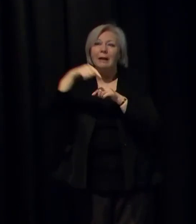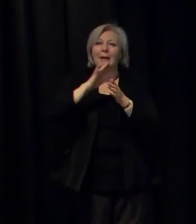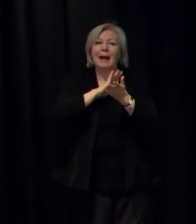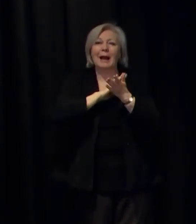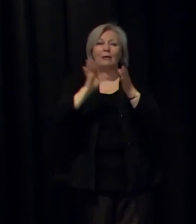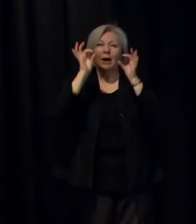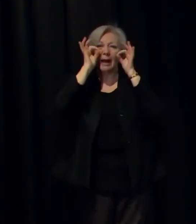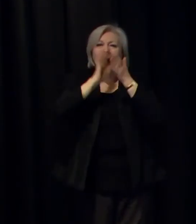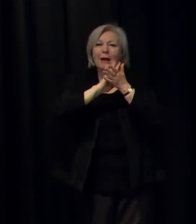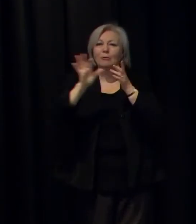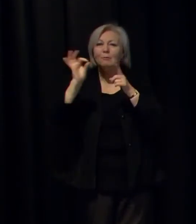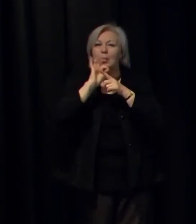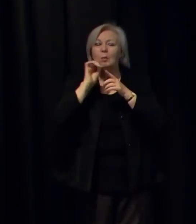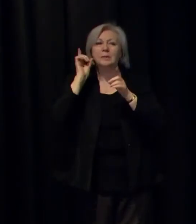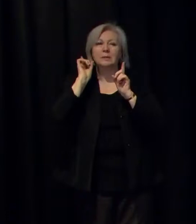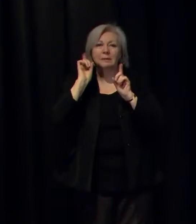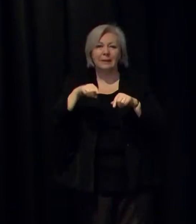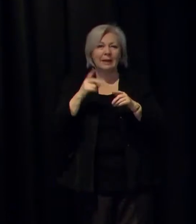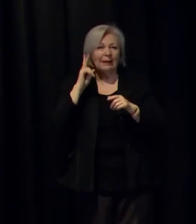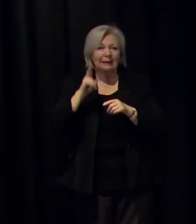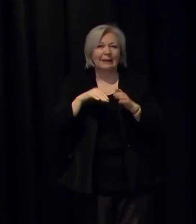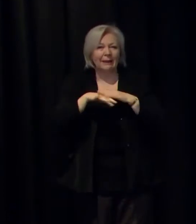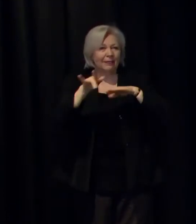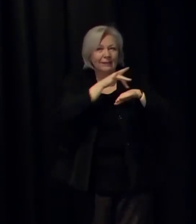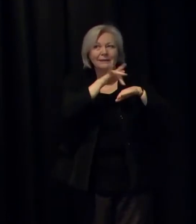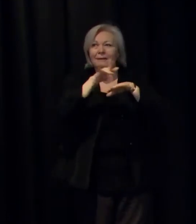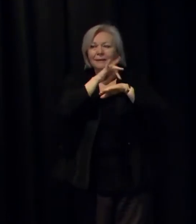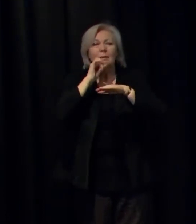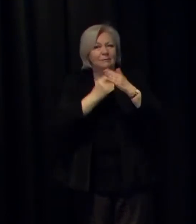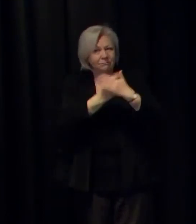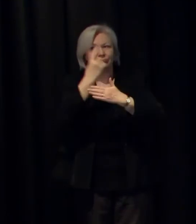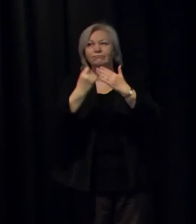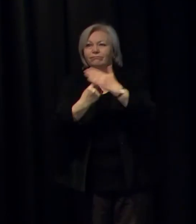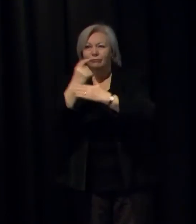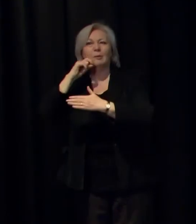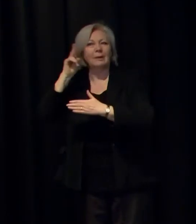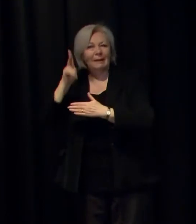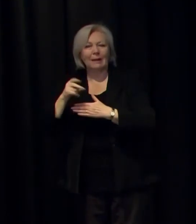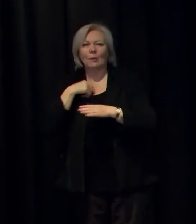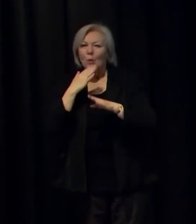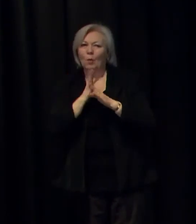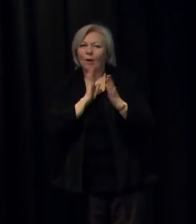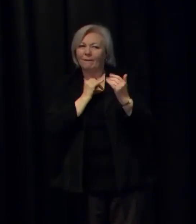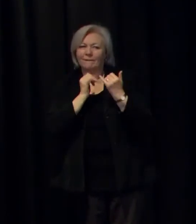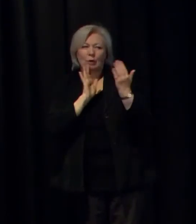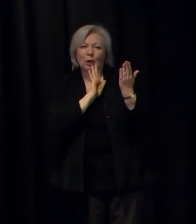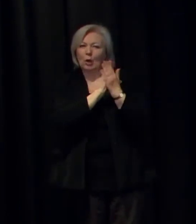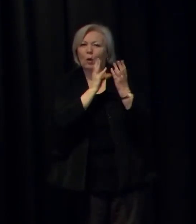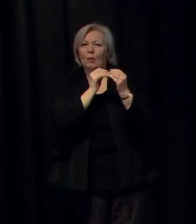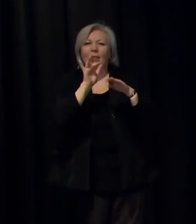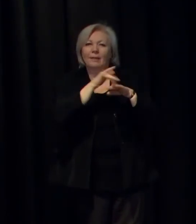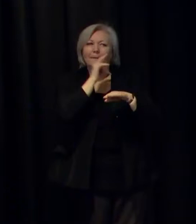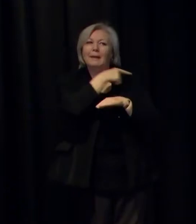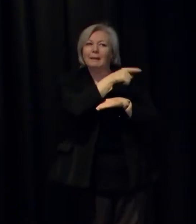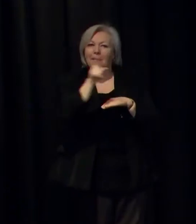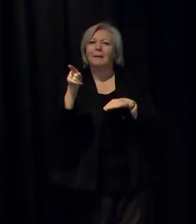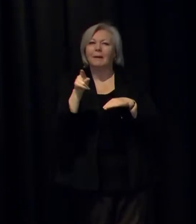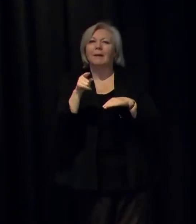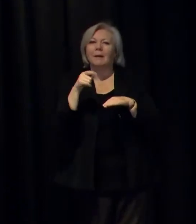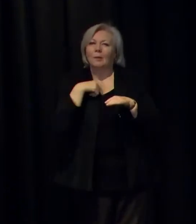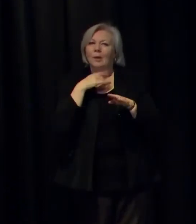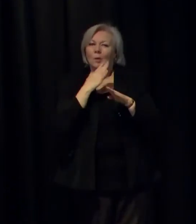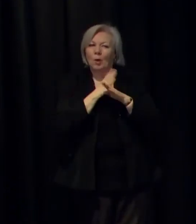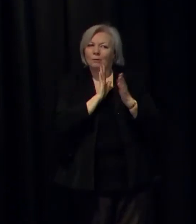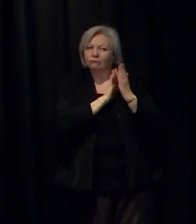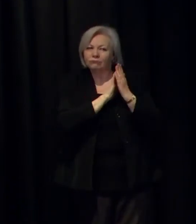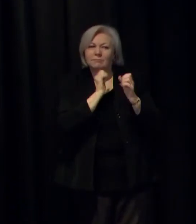Potter restarting, et cetera, we have worked with them very closely, and we will continue to work with them very